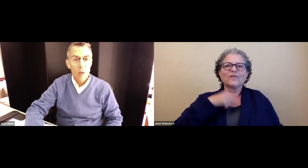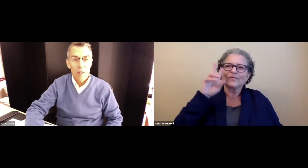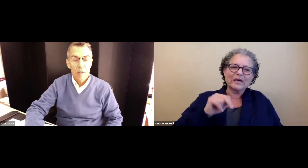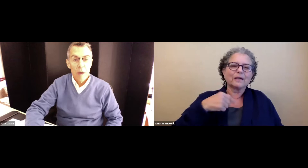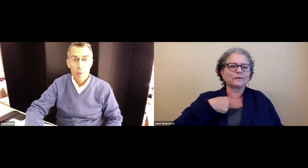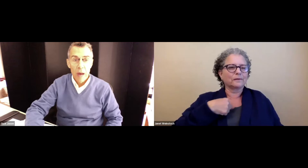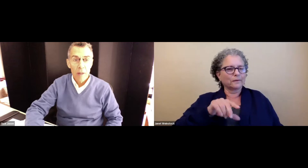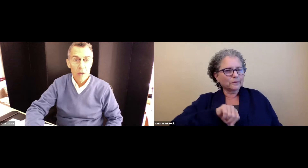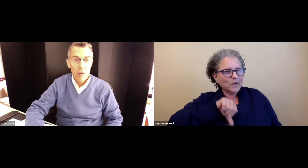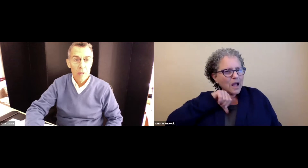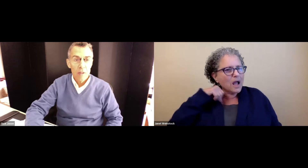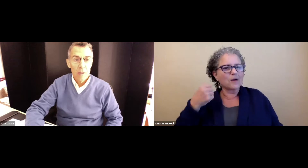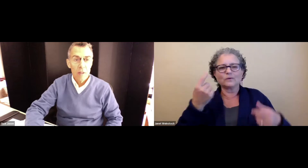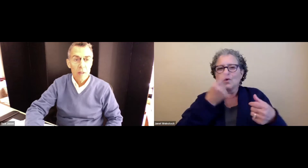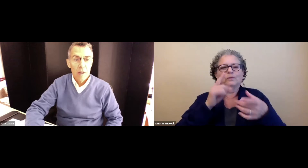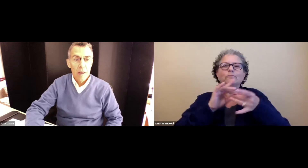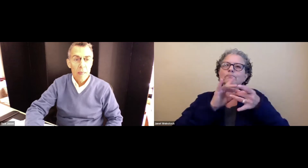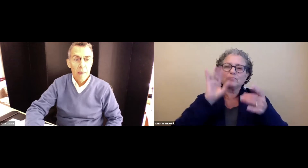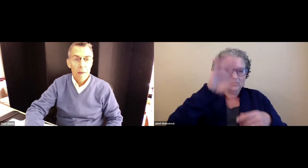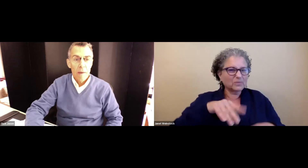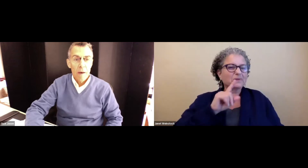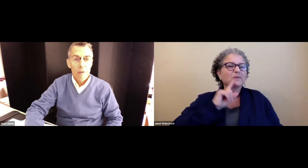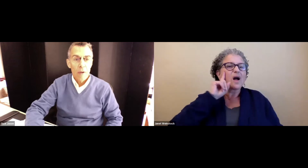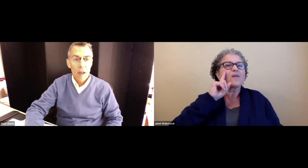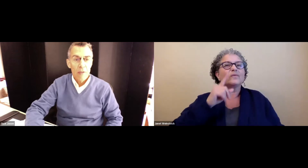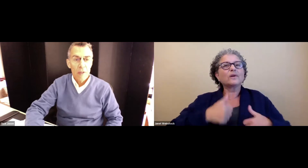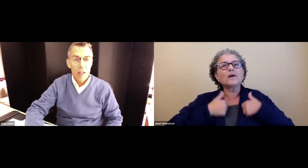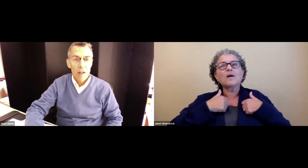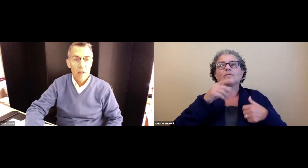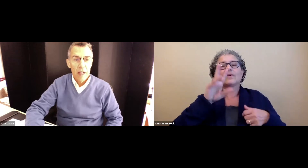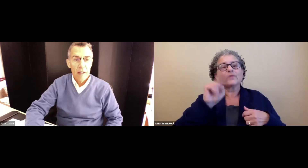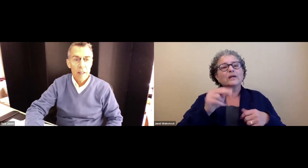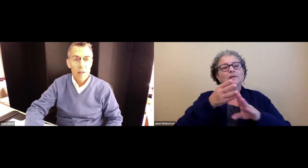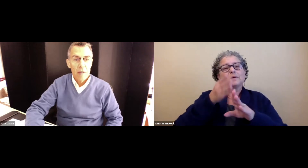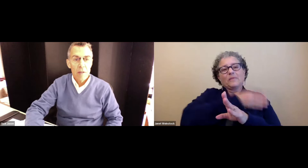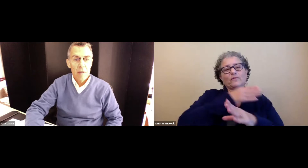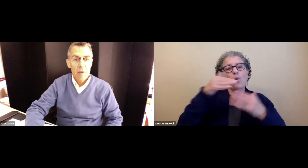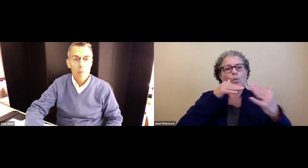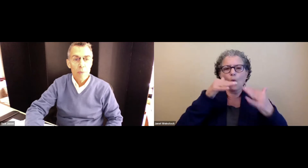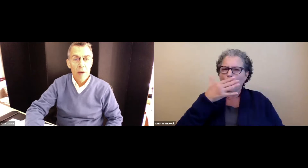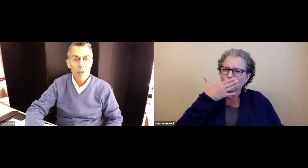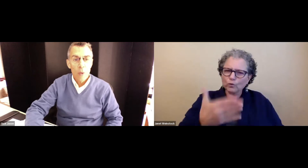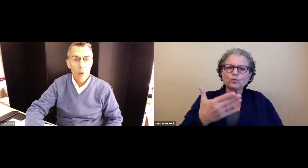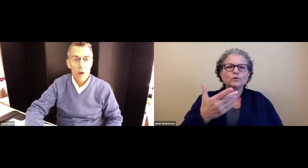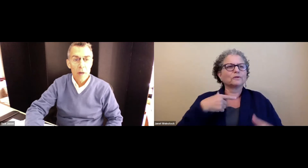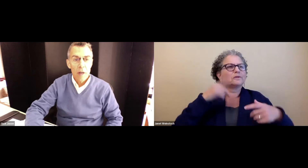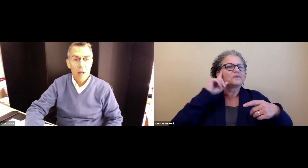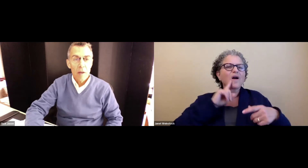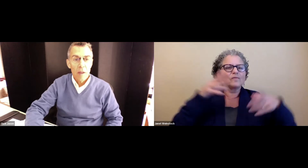and proudly told us of her life in Vienna, that prior to the war, life was